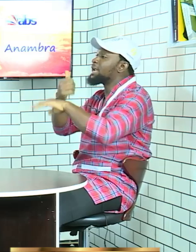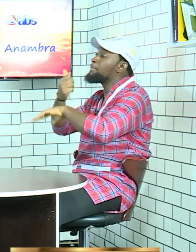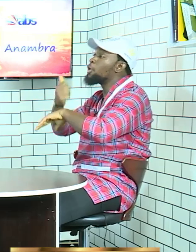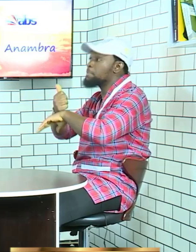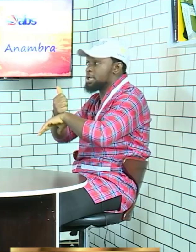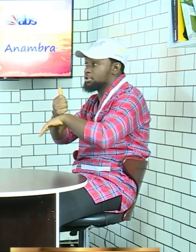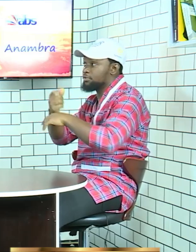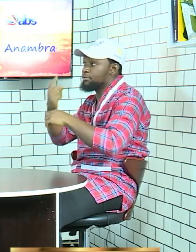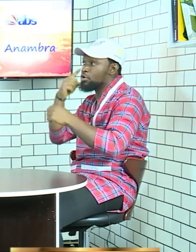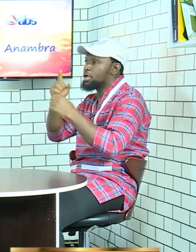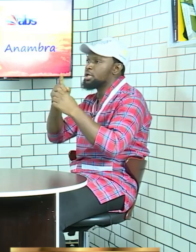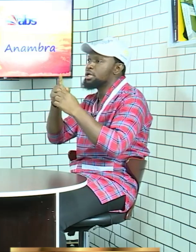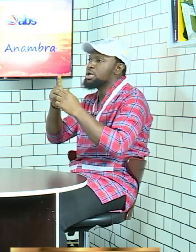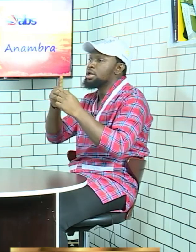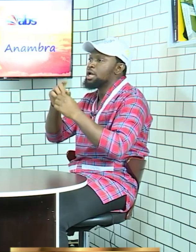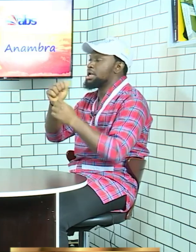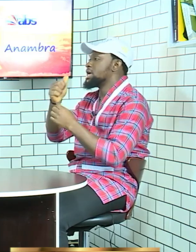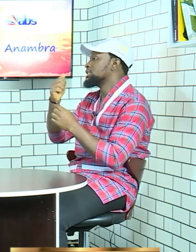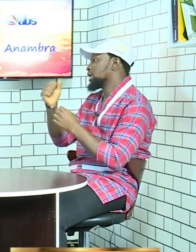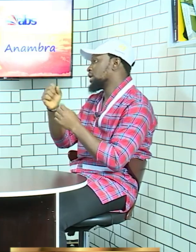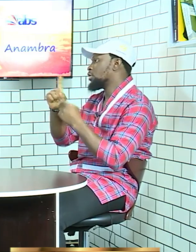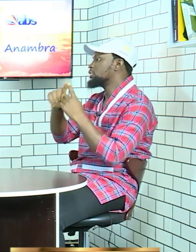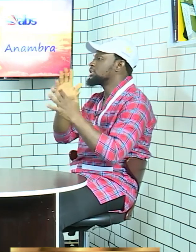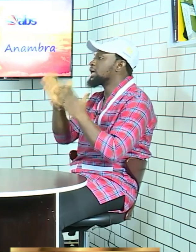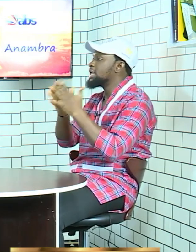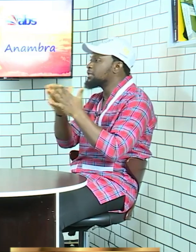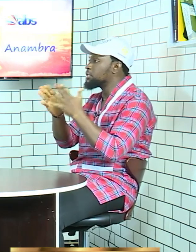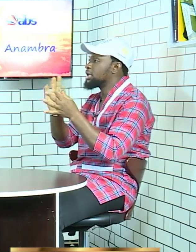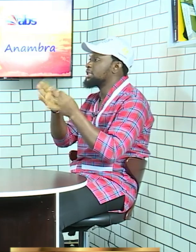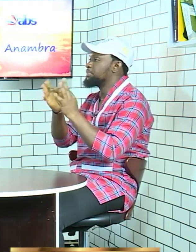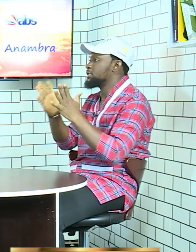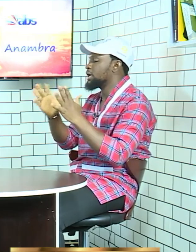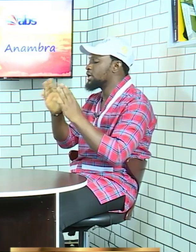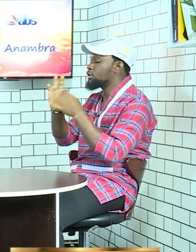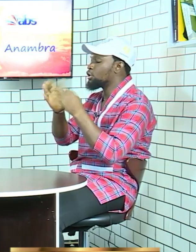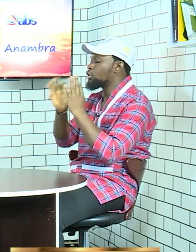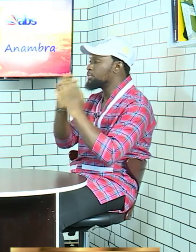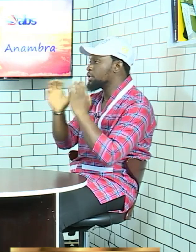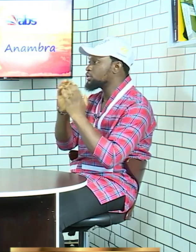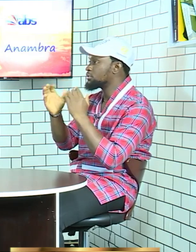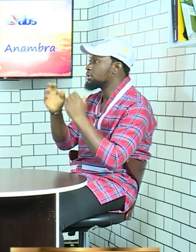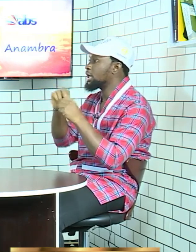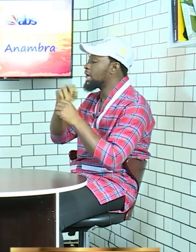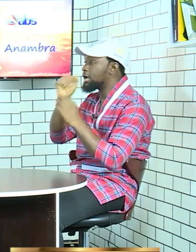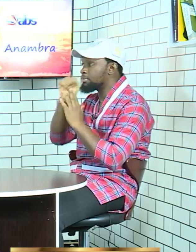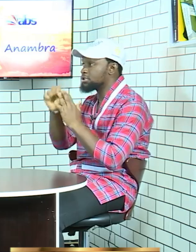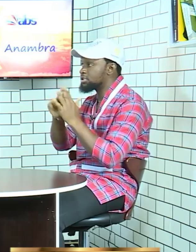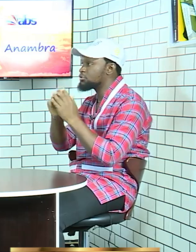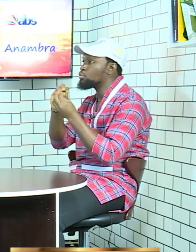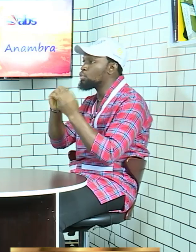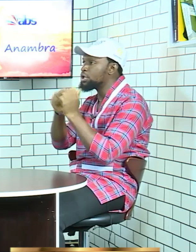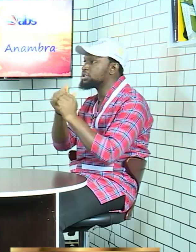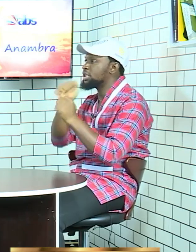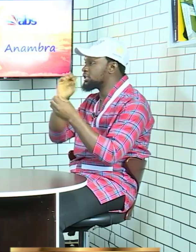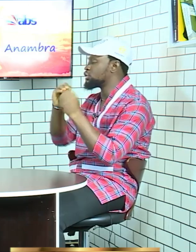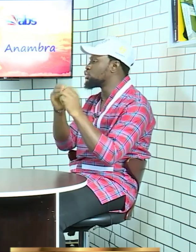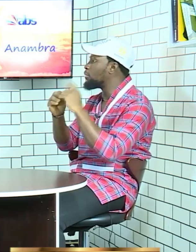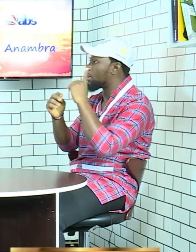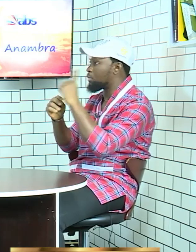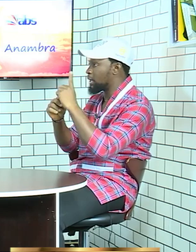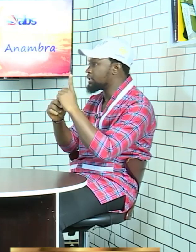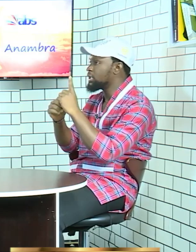give an appointment for an SA on sign language and communication in Anambra State, which is